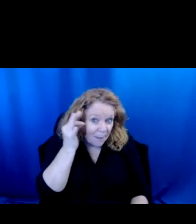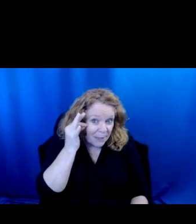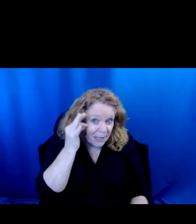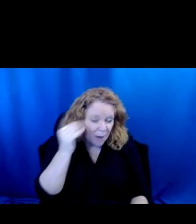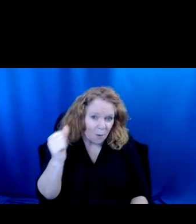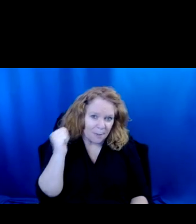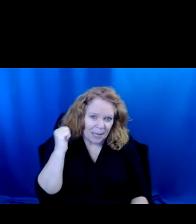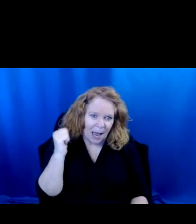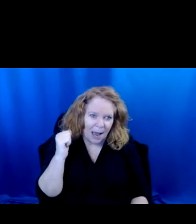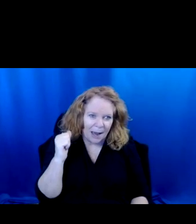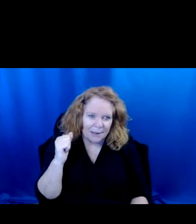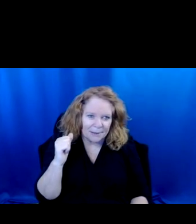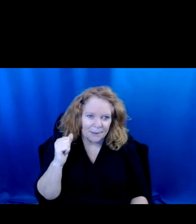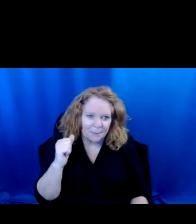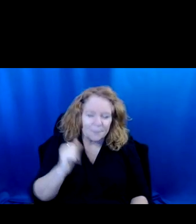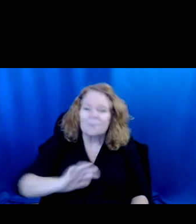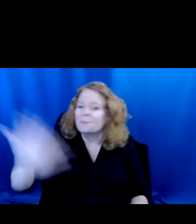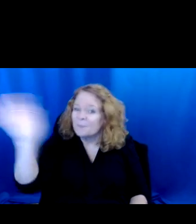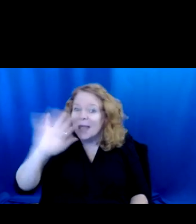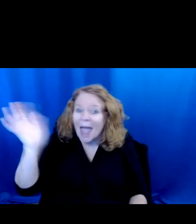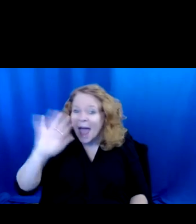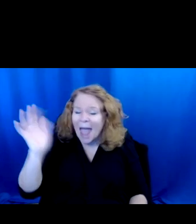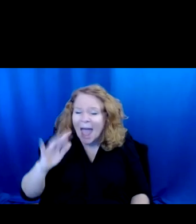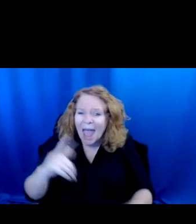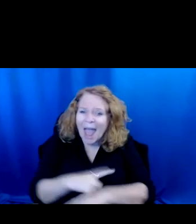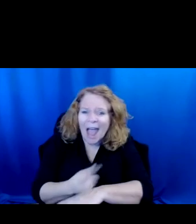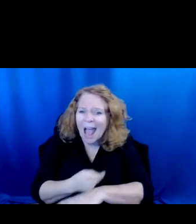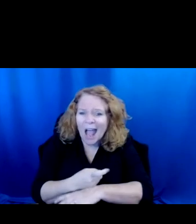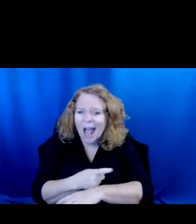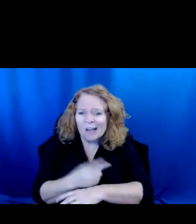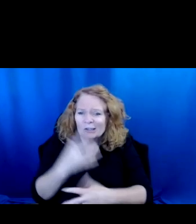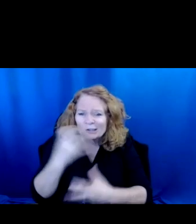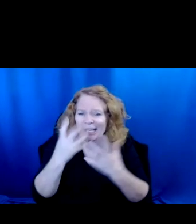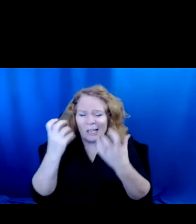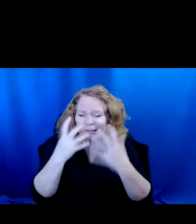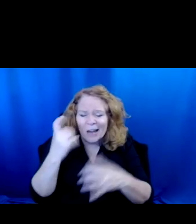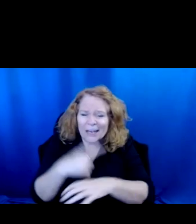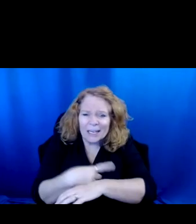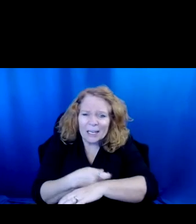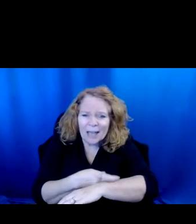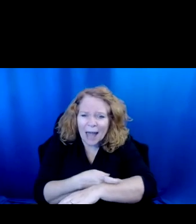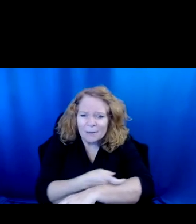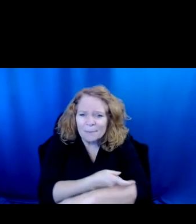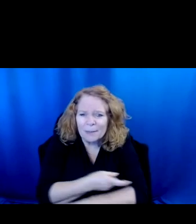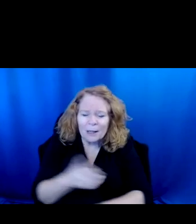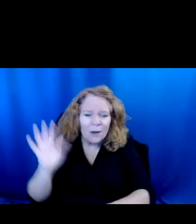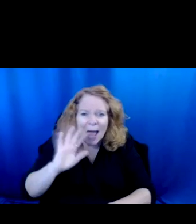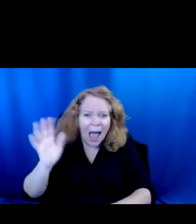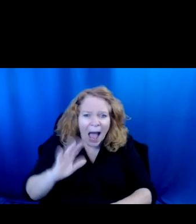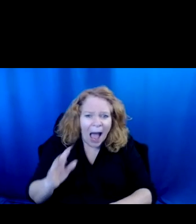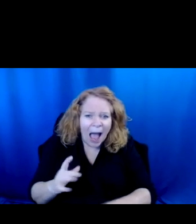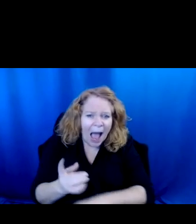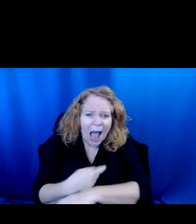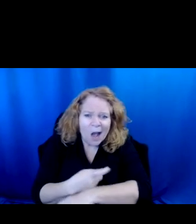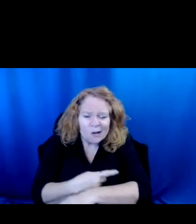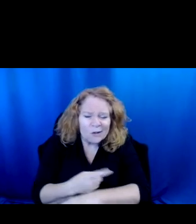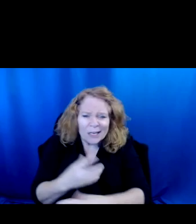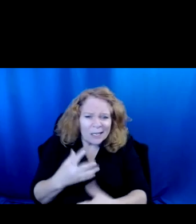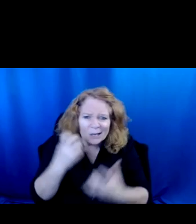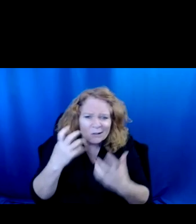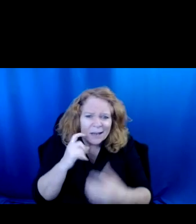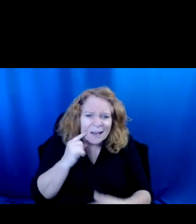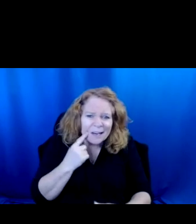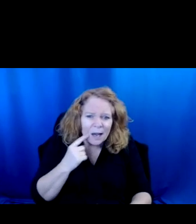behind. "Hi, Creaky Cranky Candy, the caterpillar," shouted Marvin. "Hi, Creaky Cranky Candy."